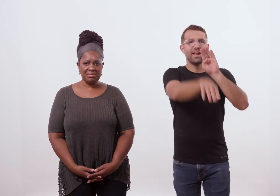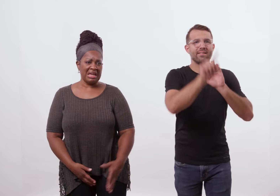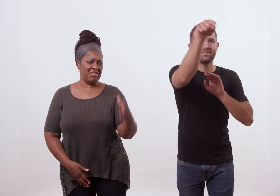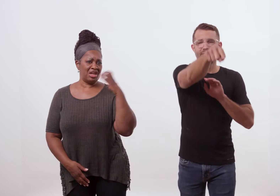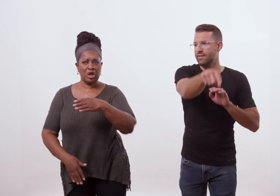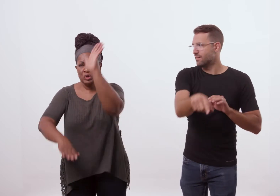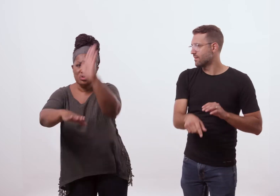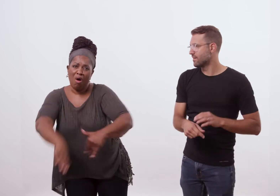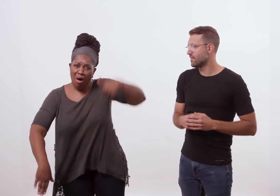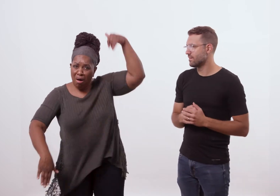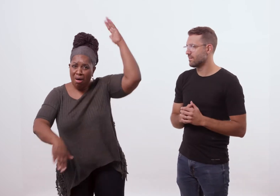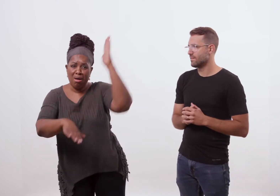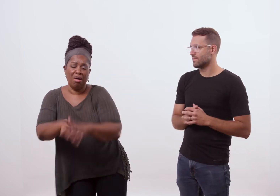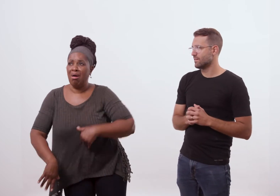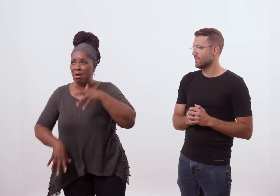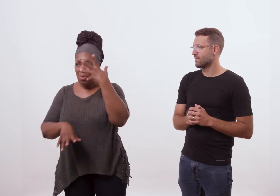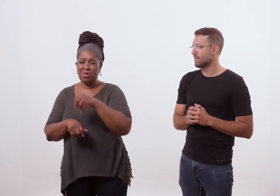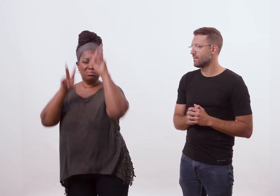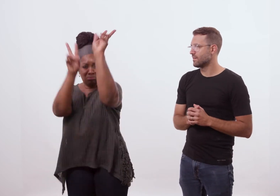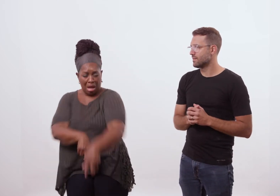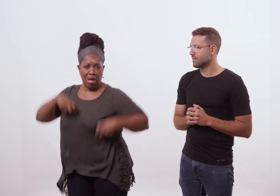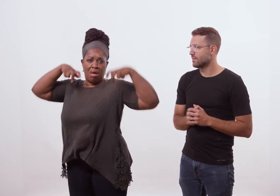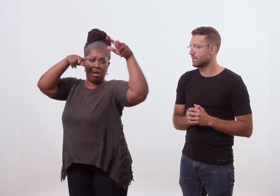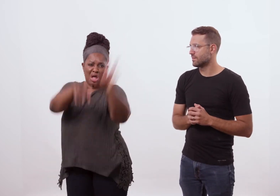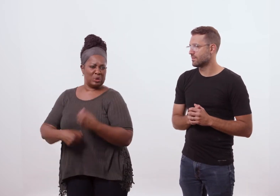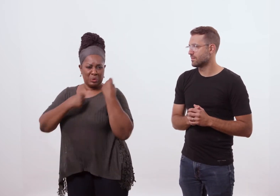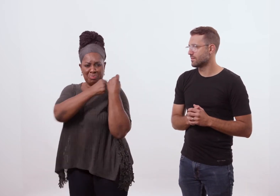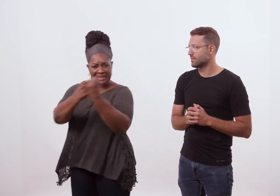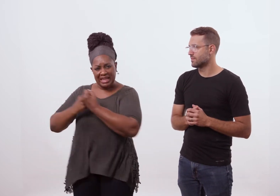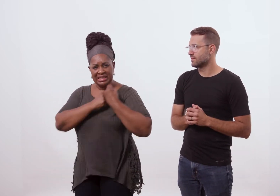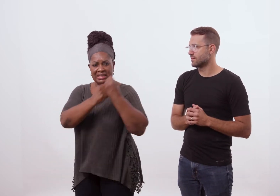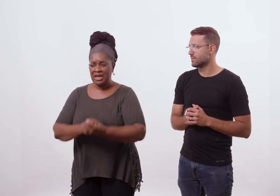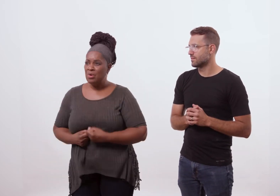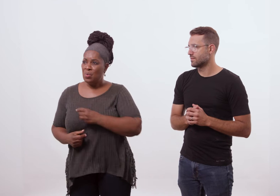Wolfriders sweep to his side, laden with stolen food and drink.